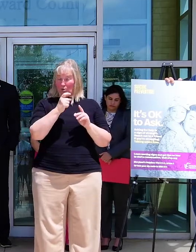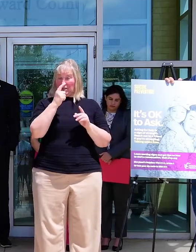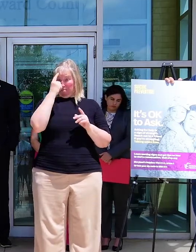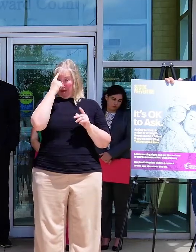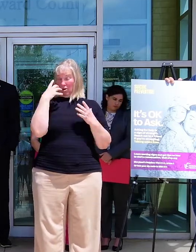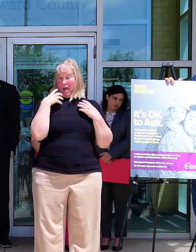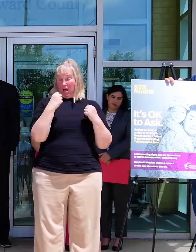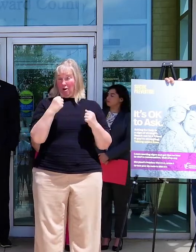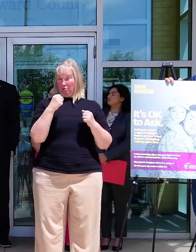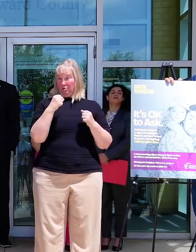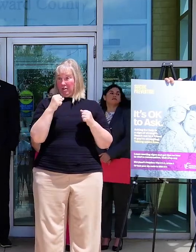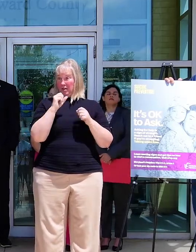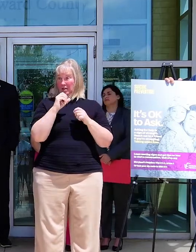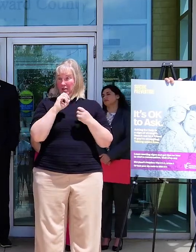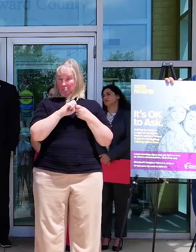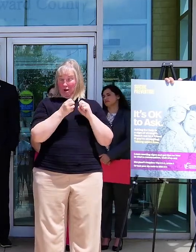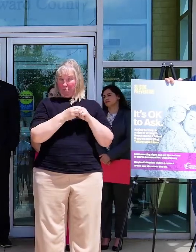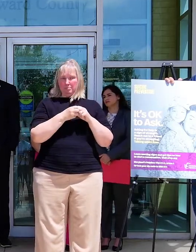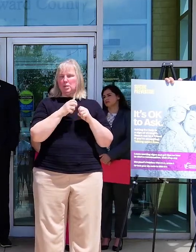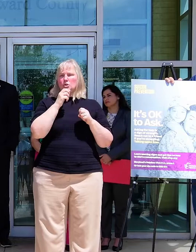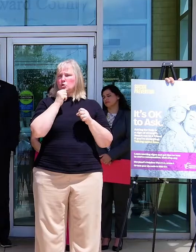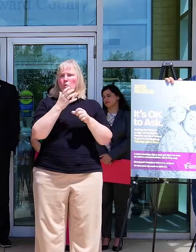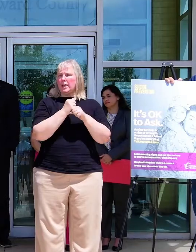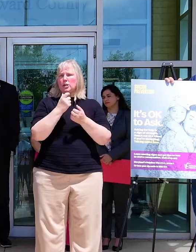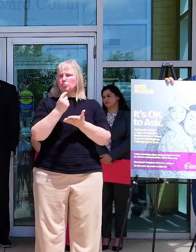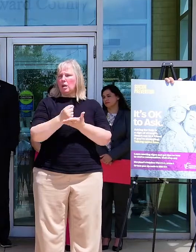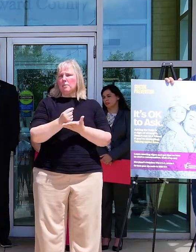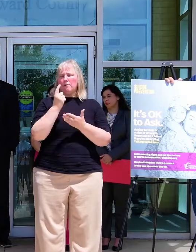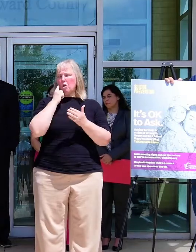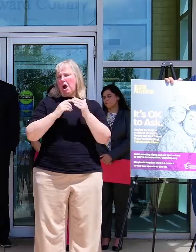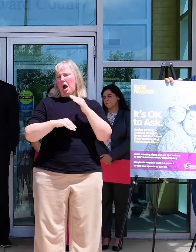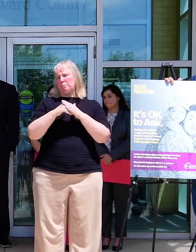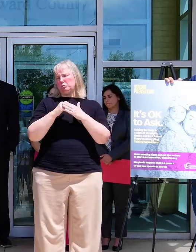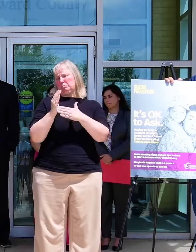condition don't get treatment for up to 5 or 10 years.